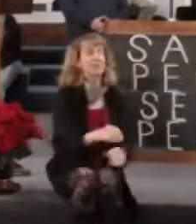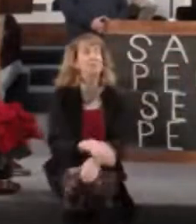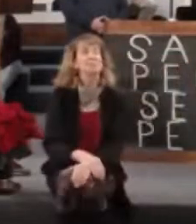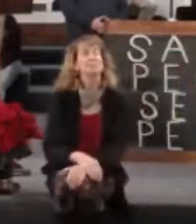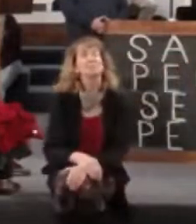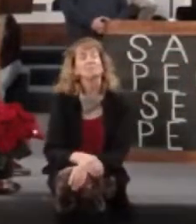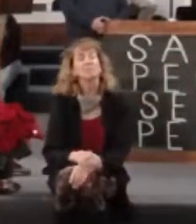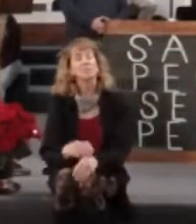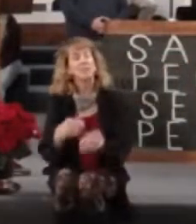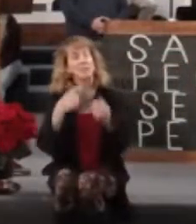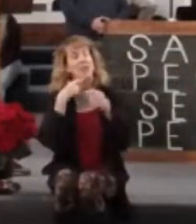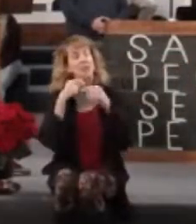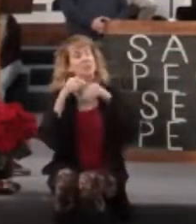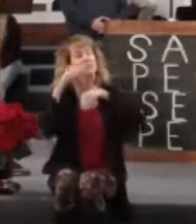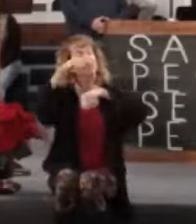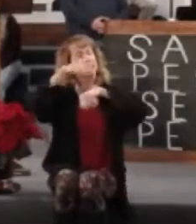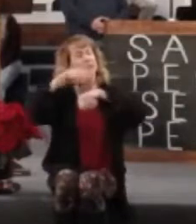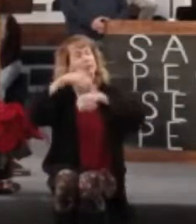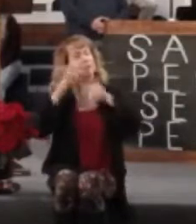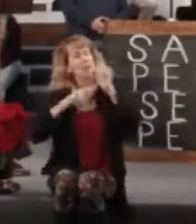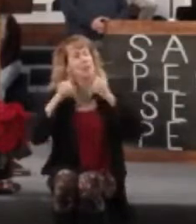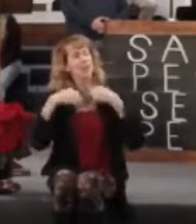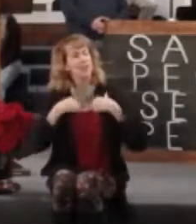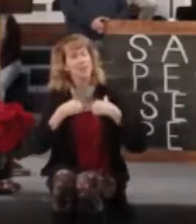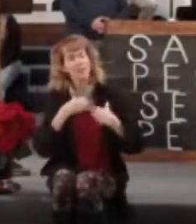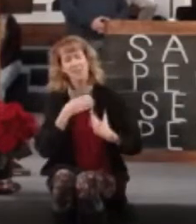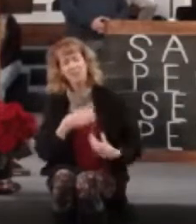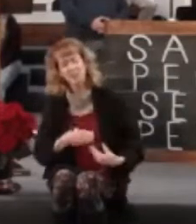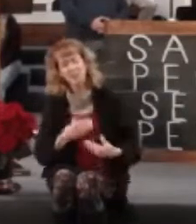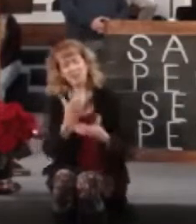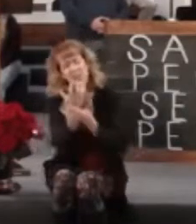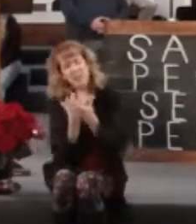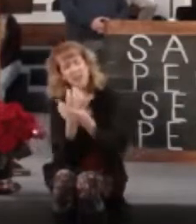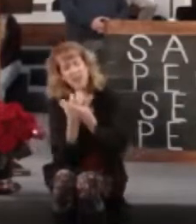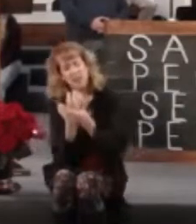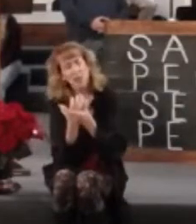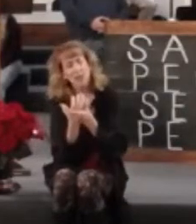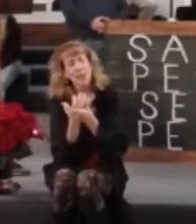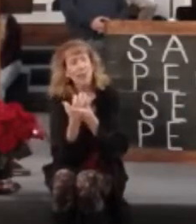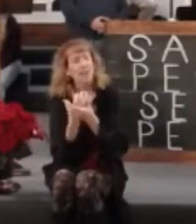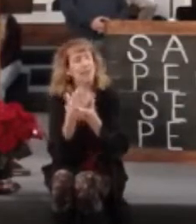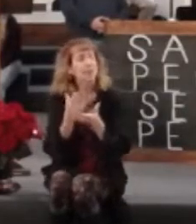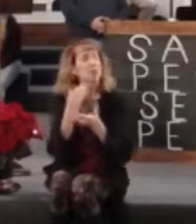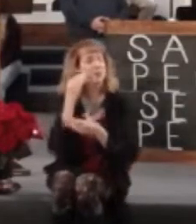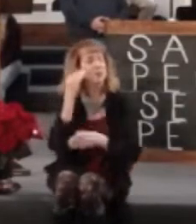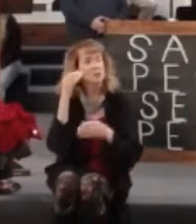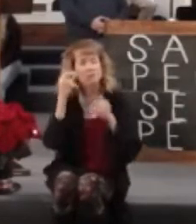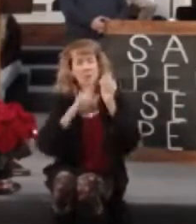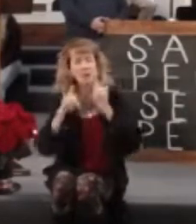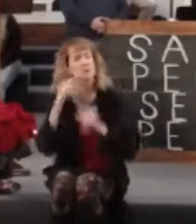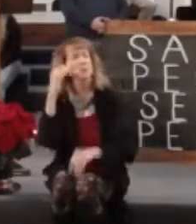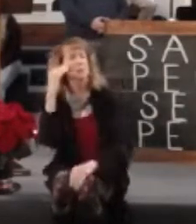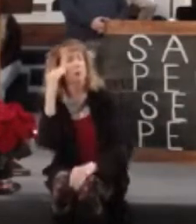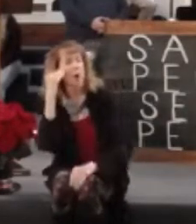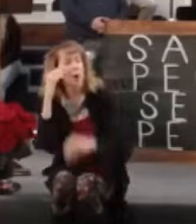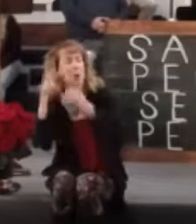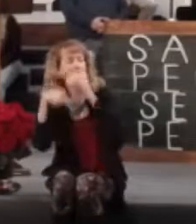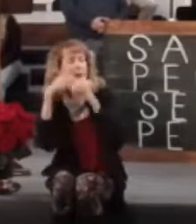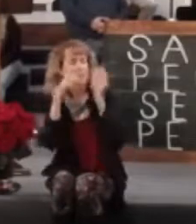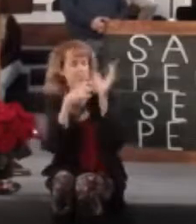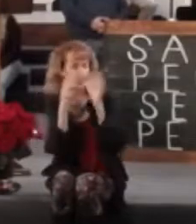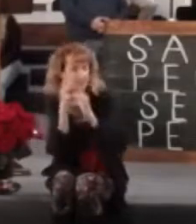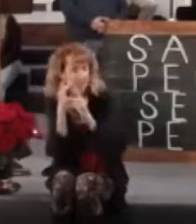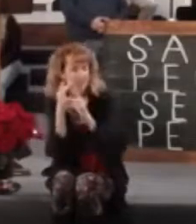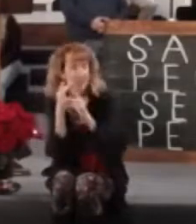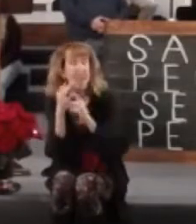Thai people have a desperate desire to get rid of the sin that they know they have.